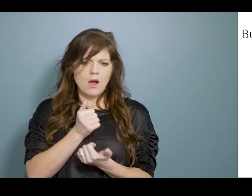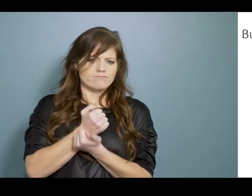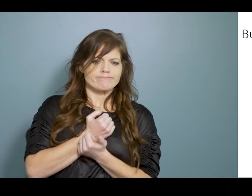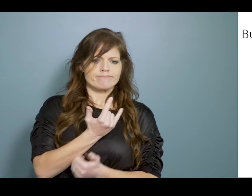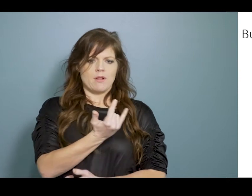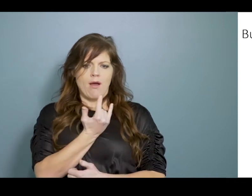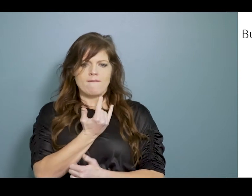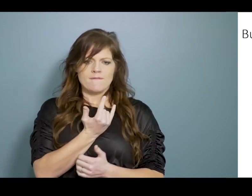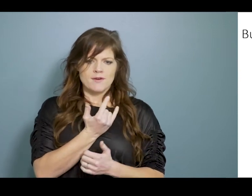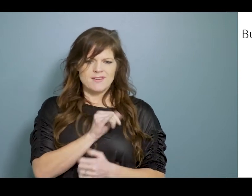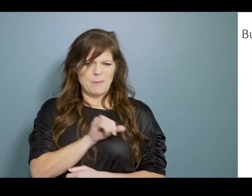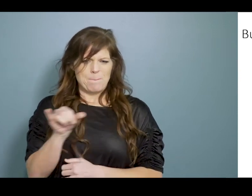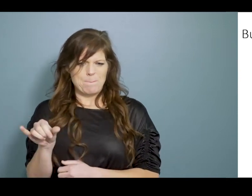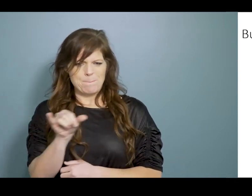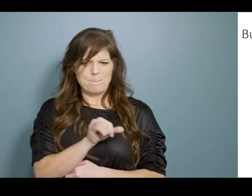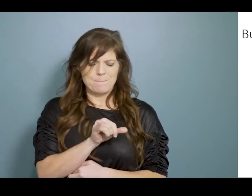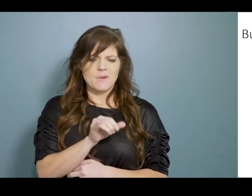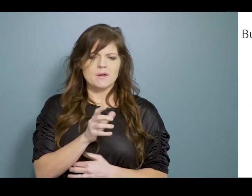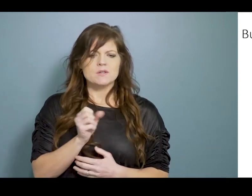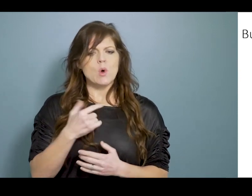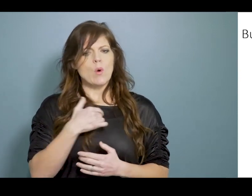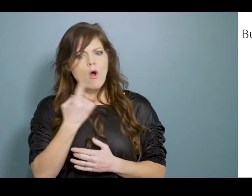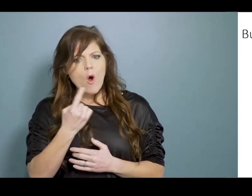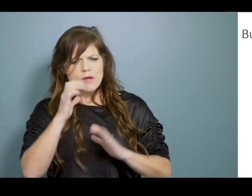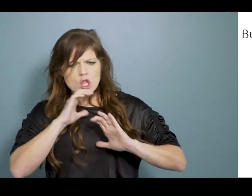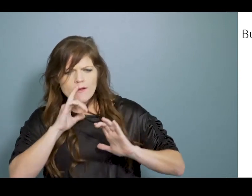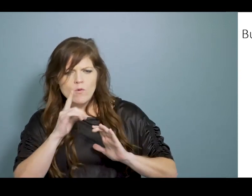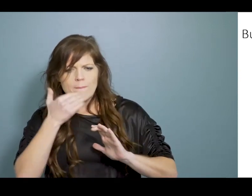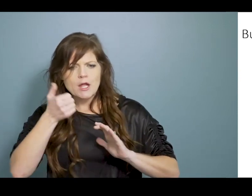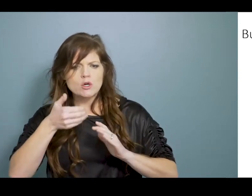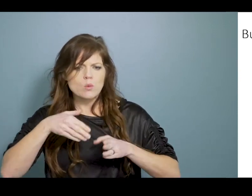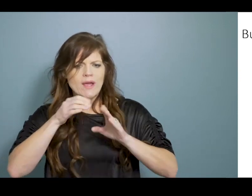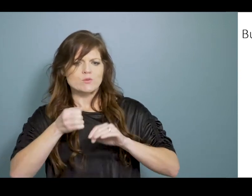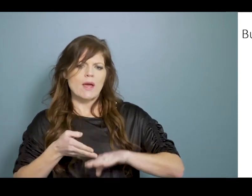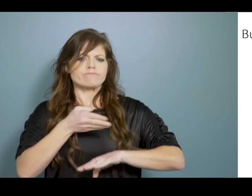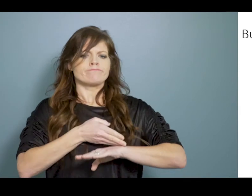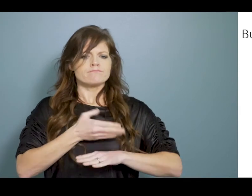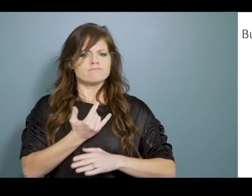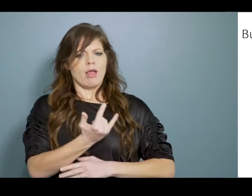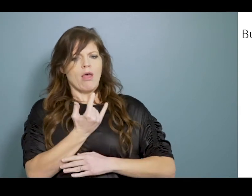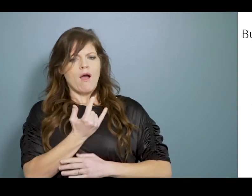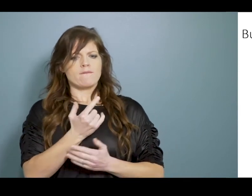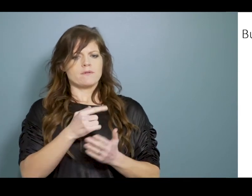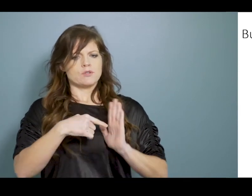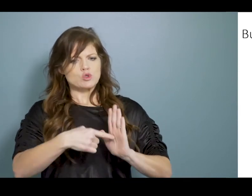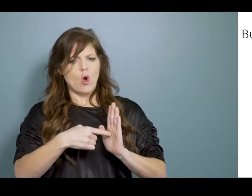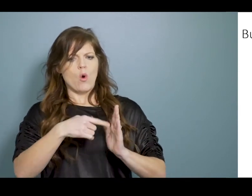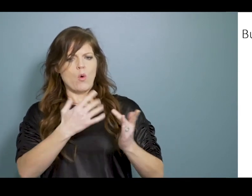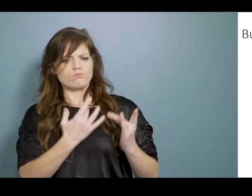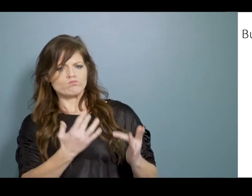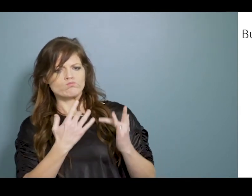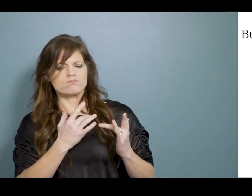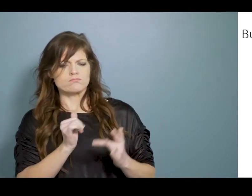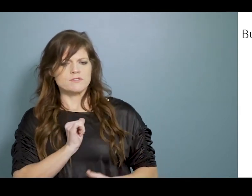for ways we can be compassionate to ourselves is really impactful. A couple other things to think about in terms of